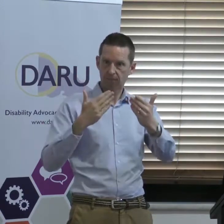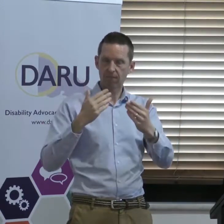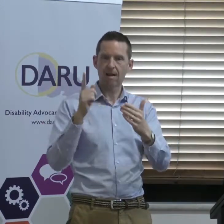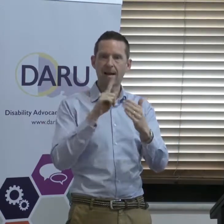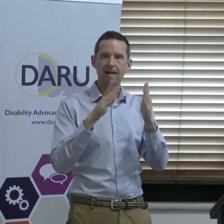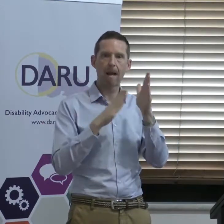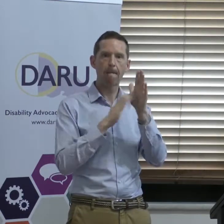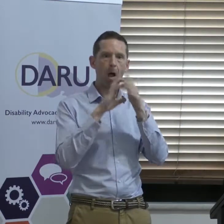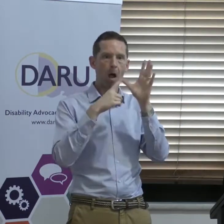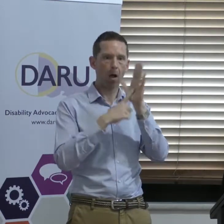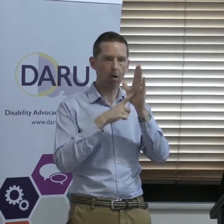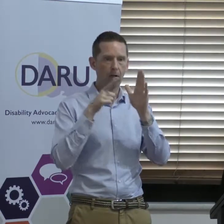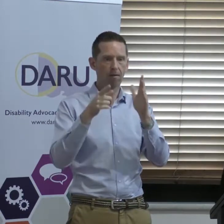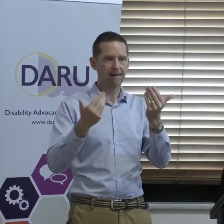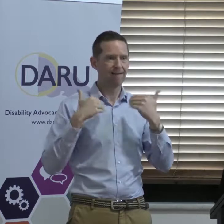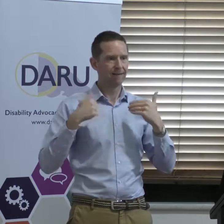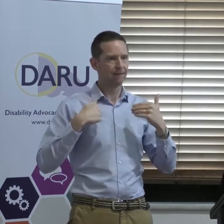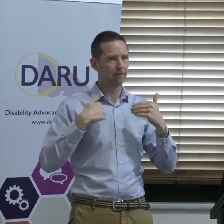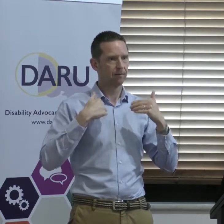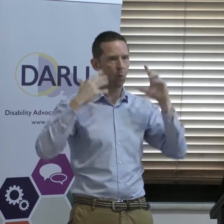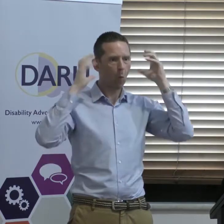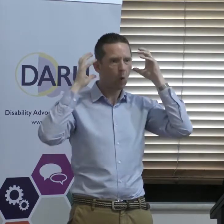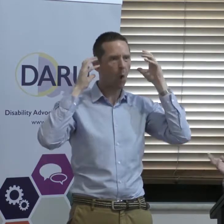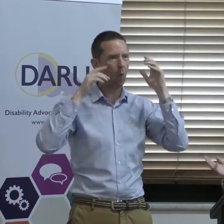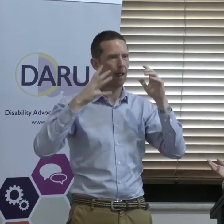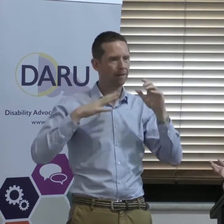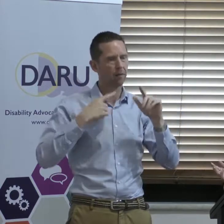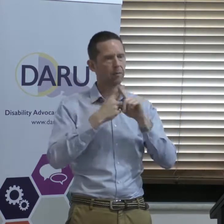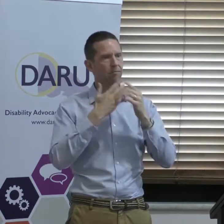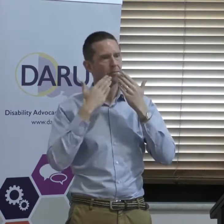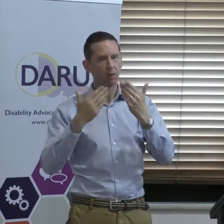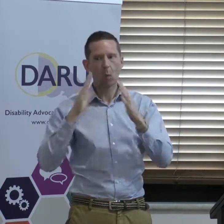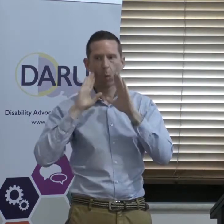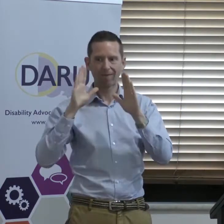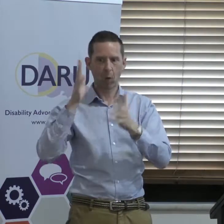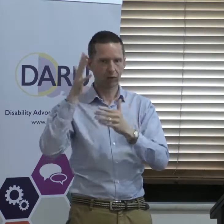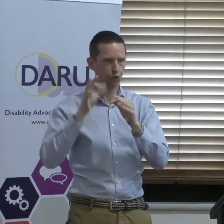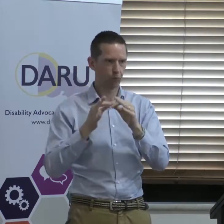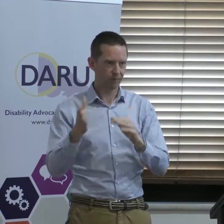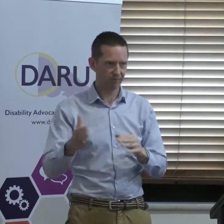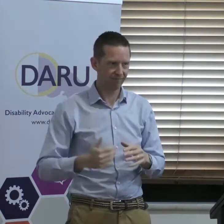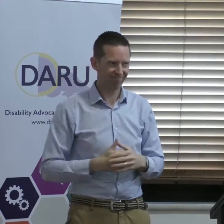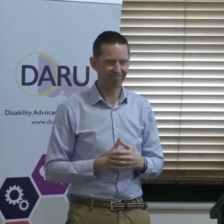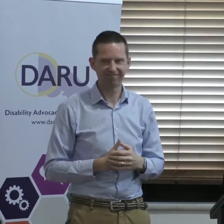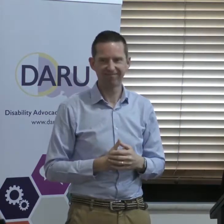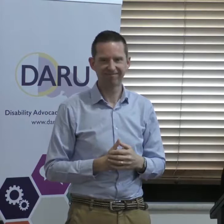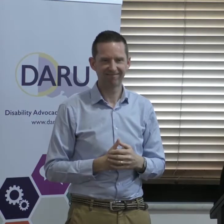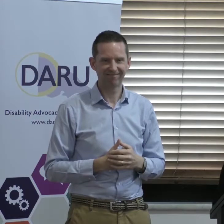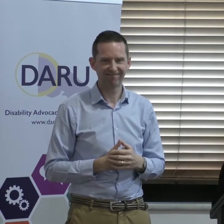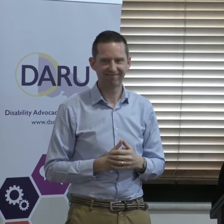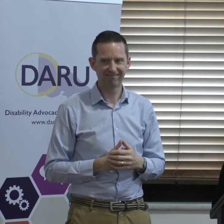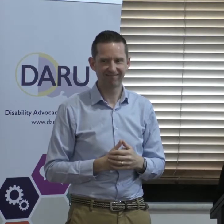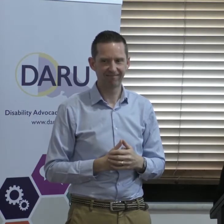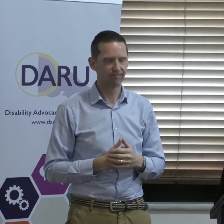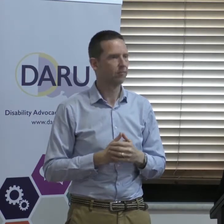our audio needs. And thank you to our wonderful Auslan interpreters. On just a personal